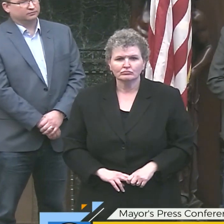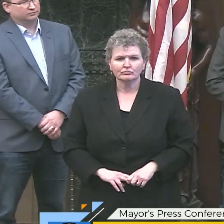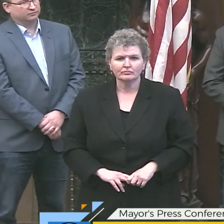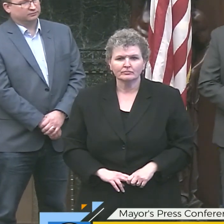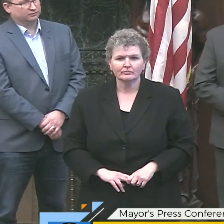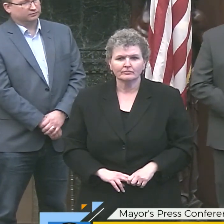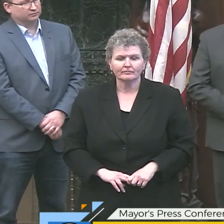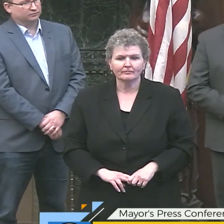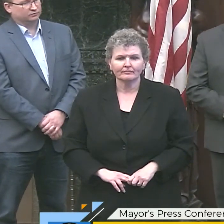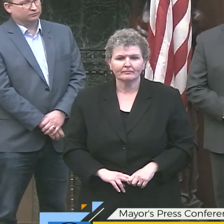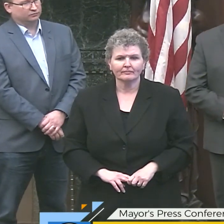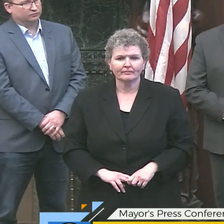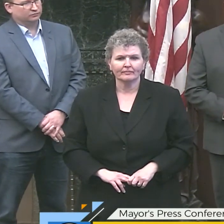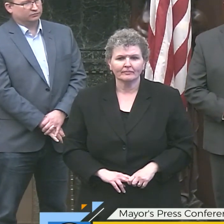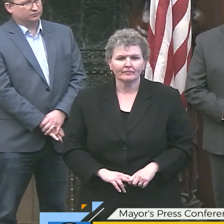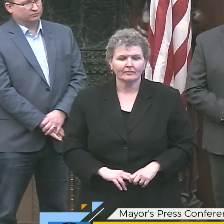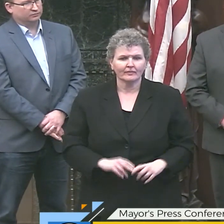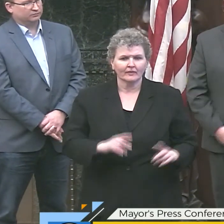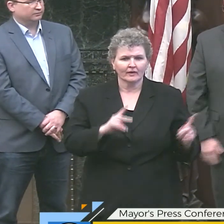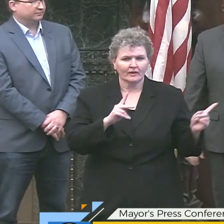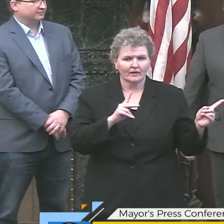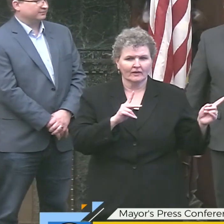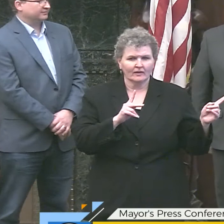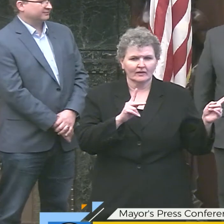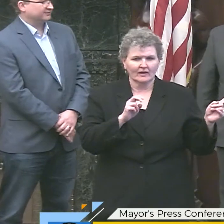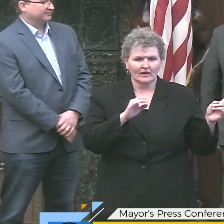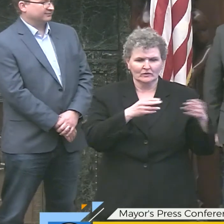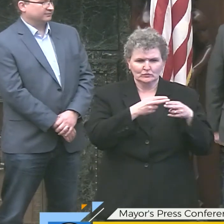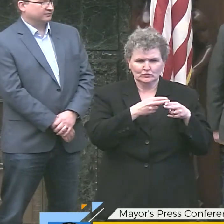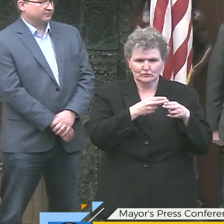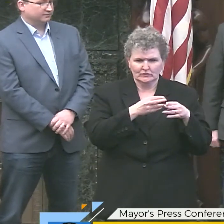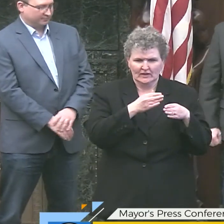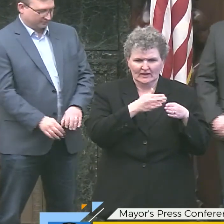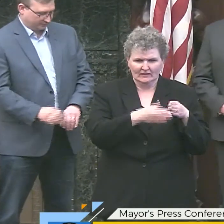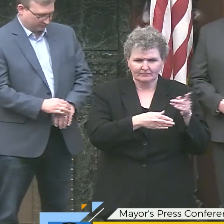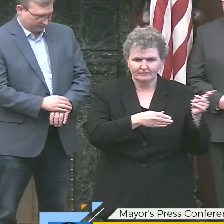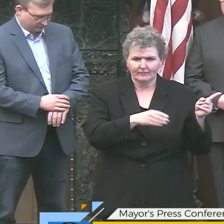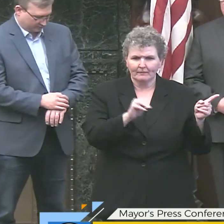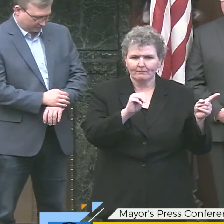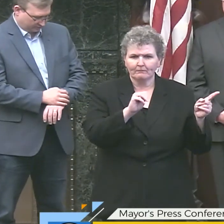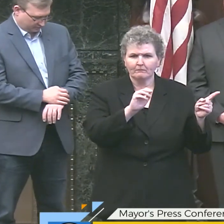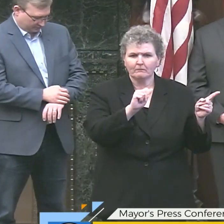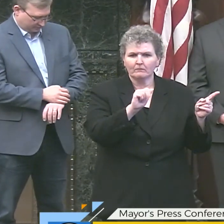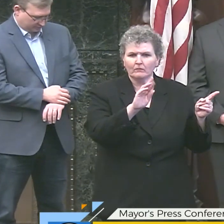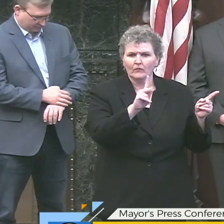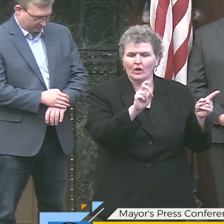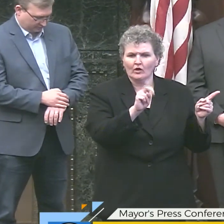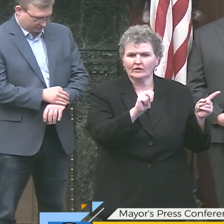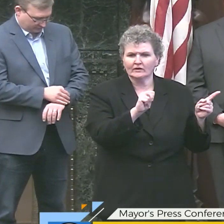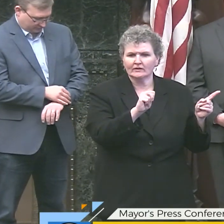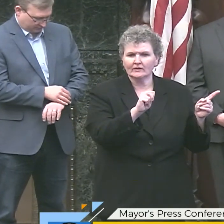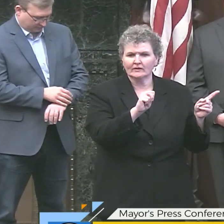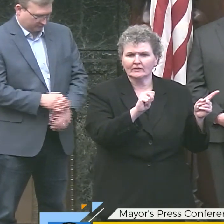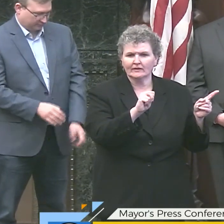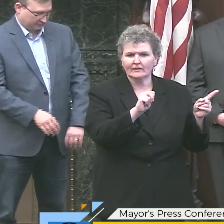Okay, we are coming to the end here. We have Martin Pratt with YBN Philly. You are now